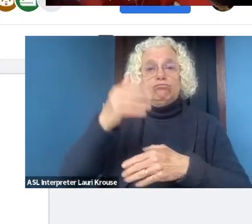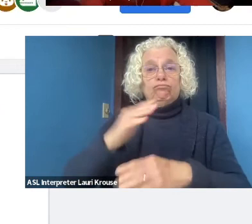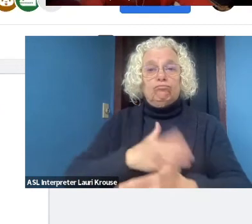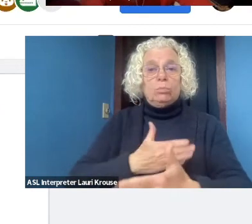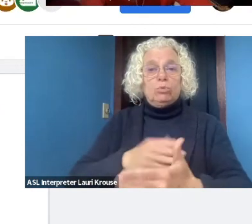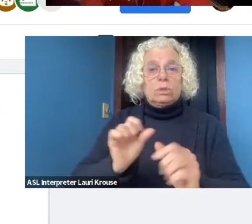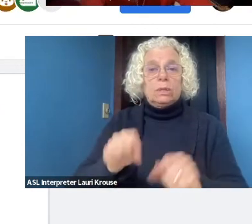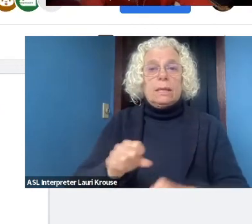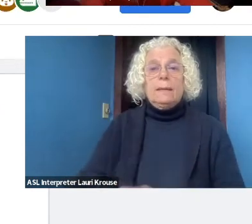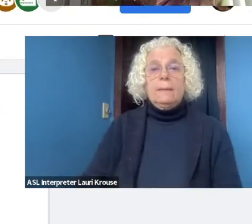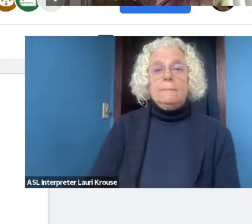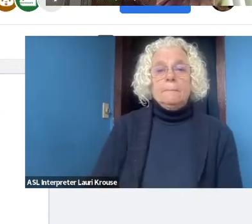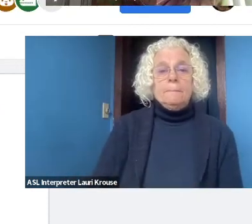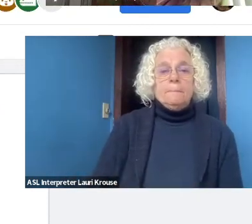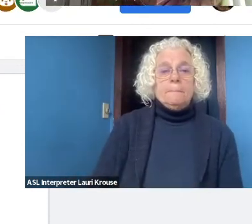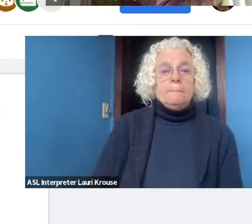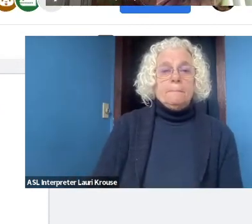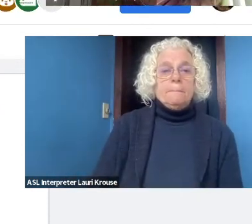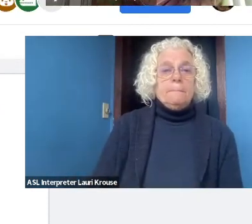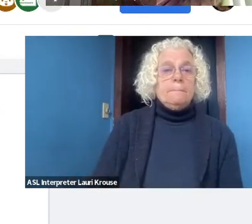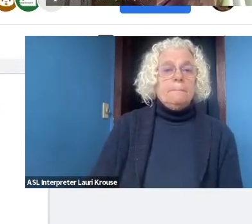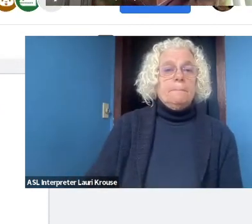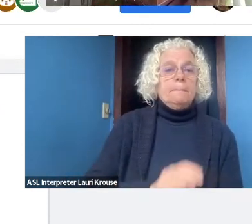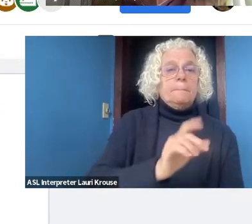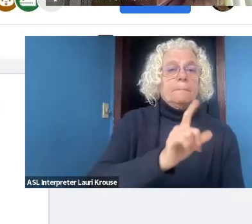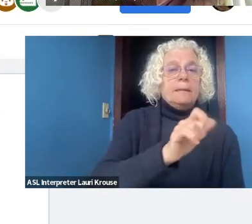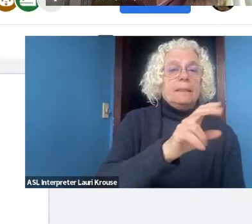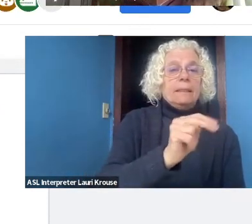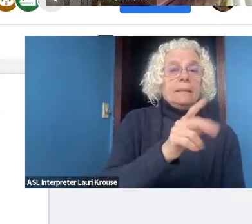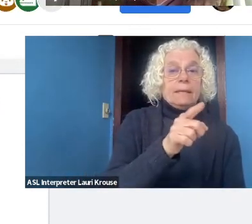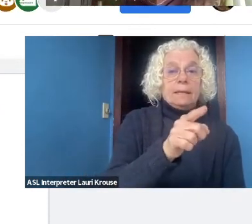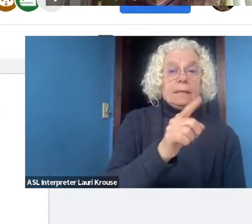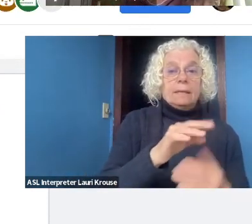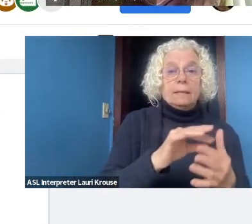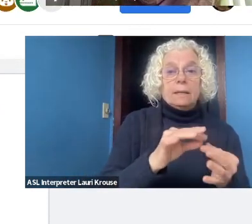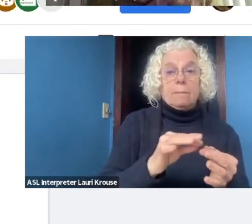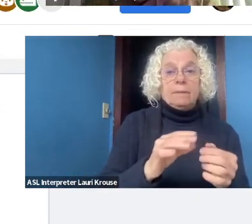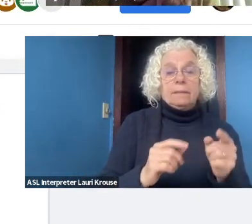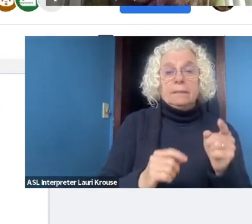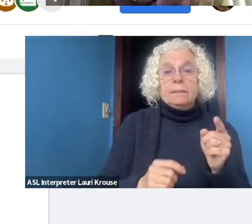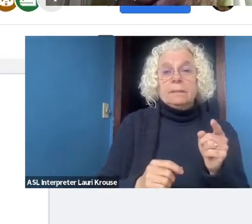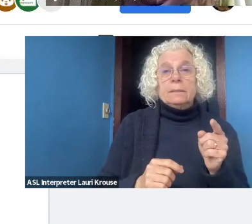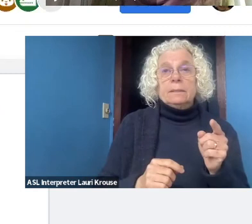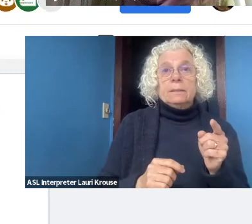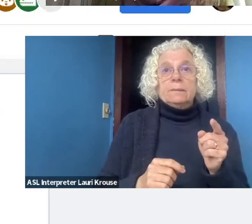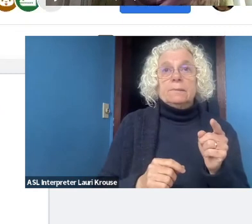I think someone had put in the chat that I had said this, and it was